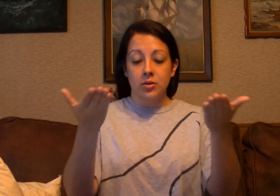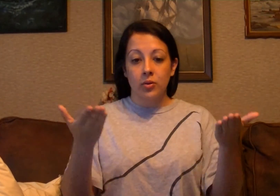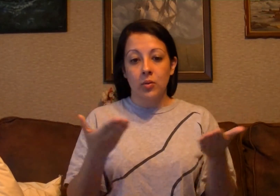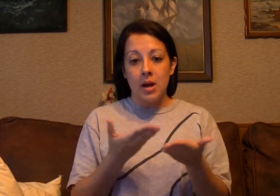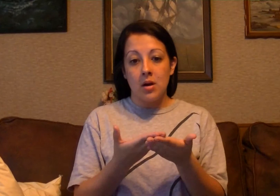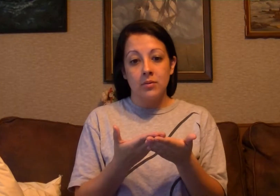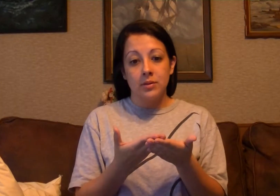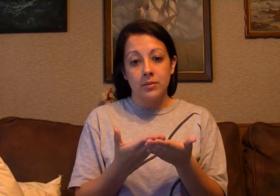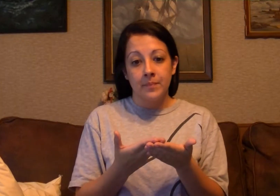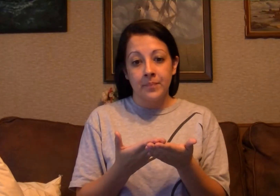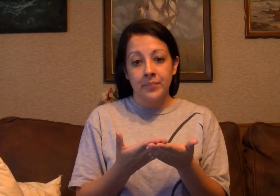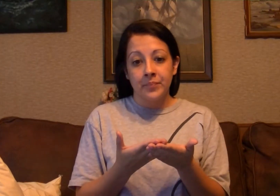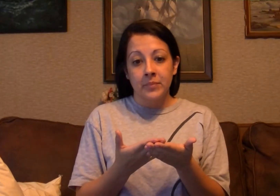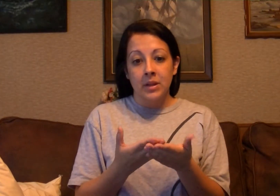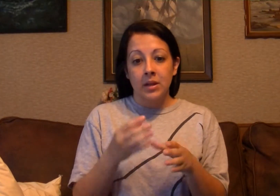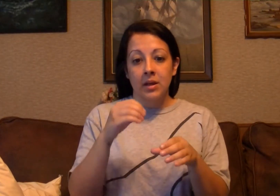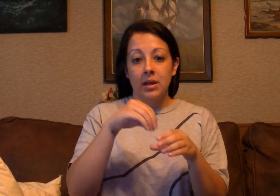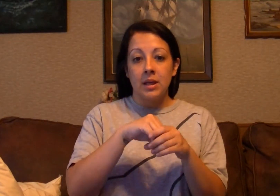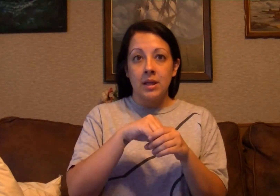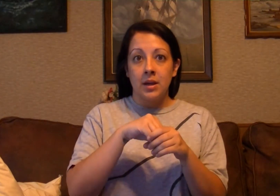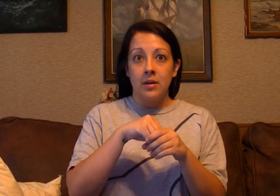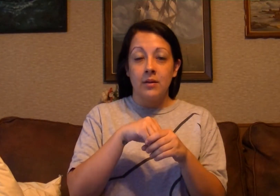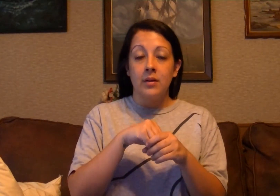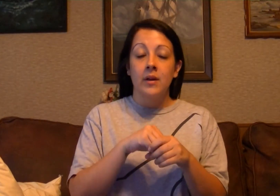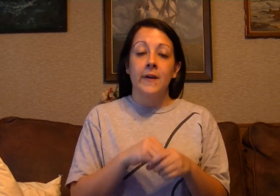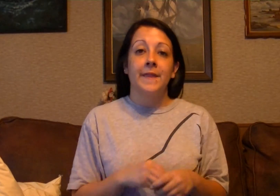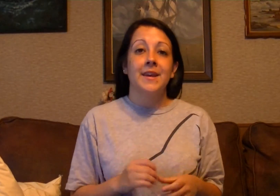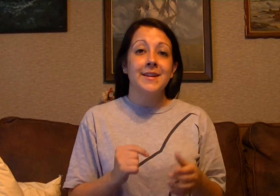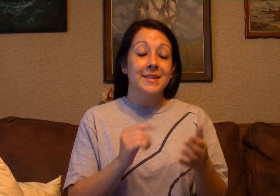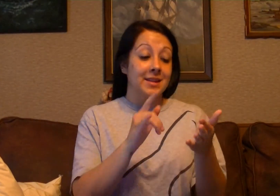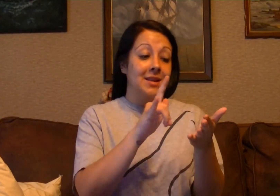circle around. In